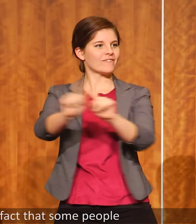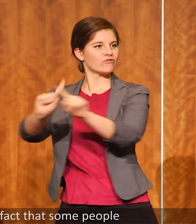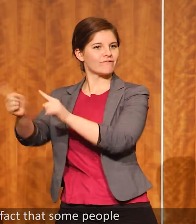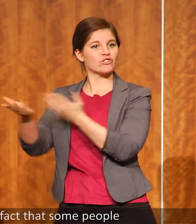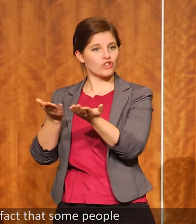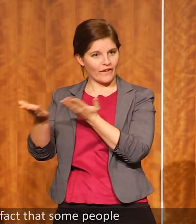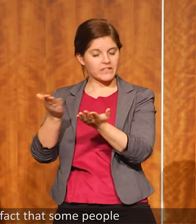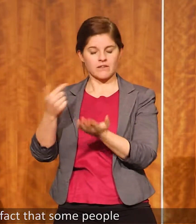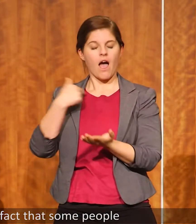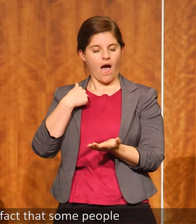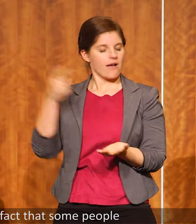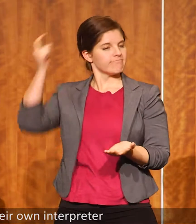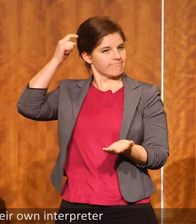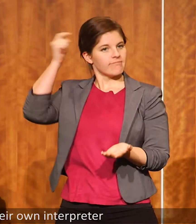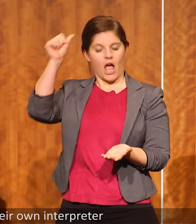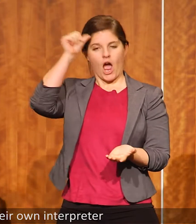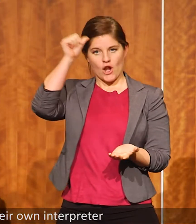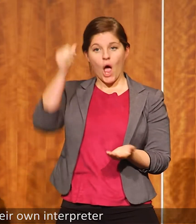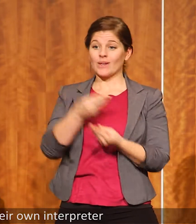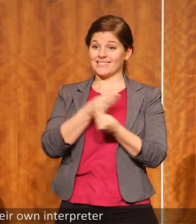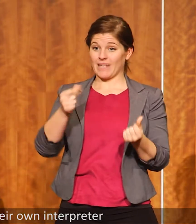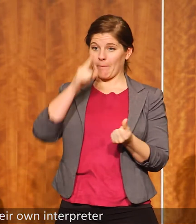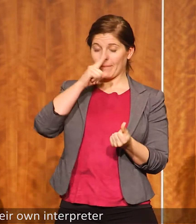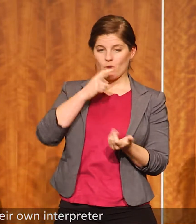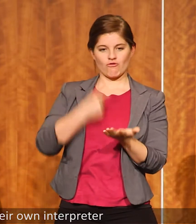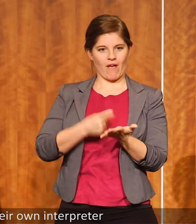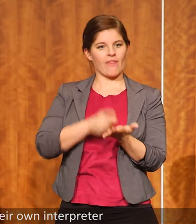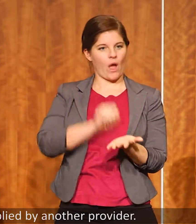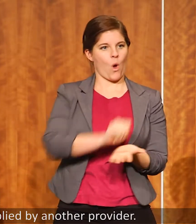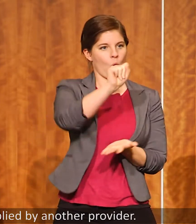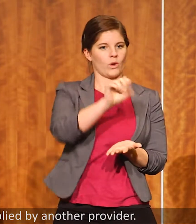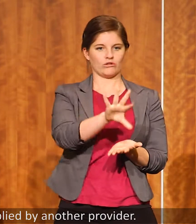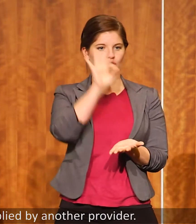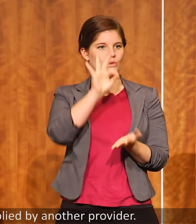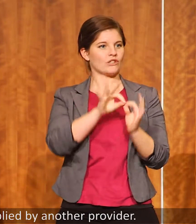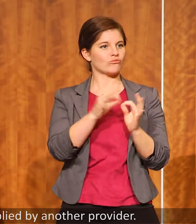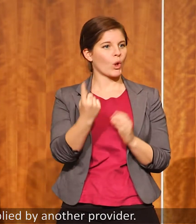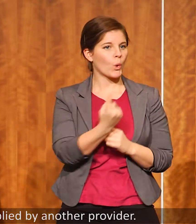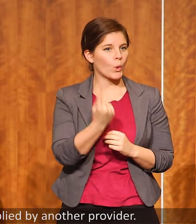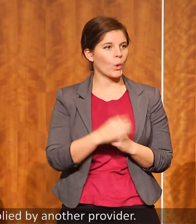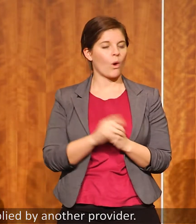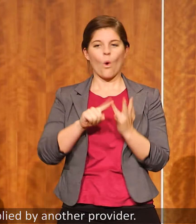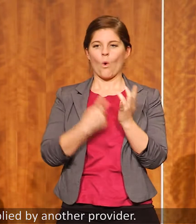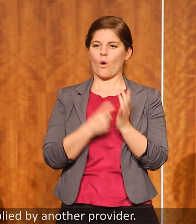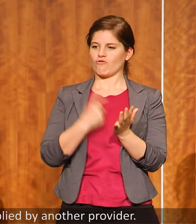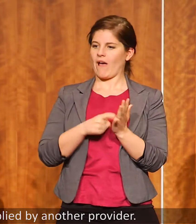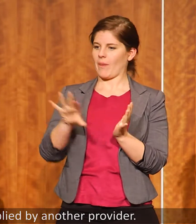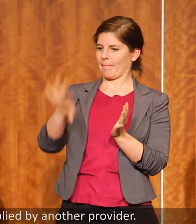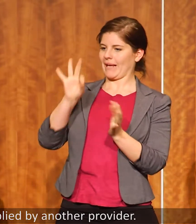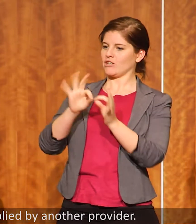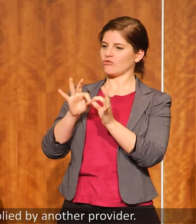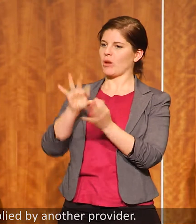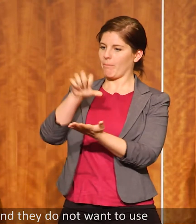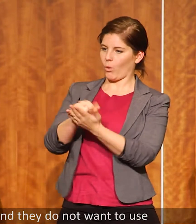of the fact that some people would prefer to use their own interpreter or an interpreter that is supplied by another